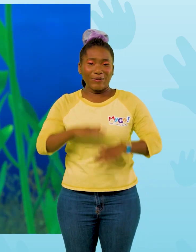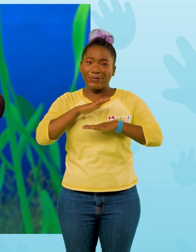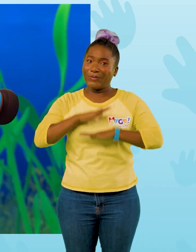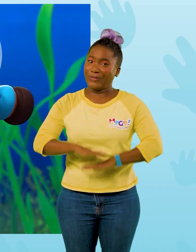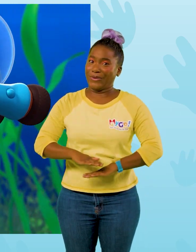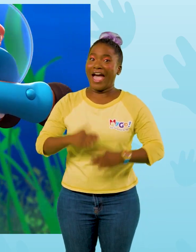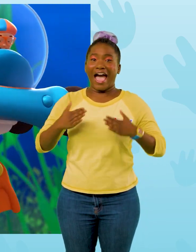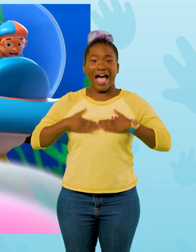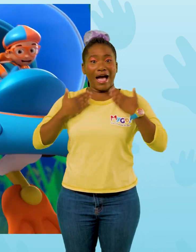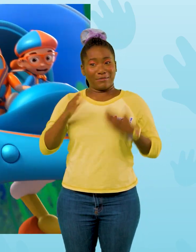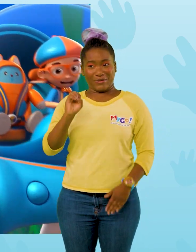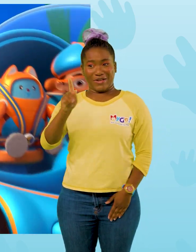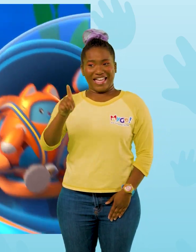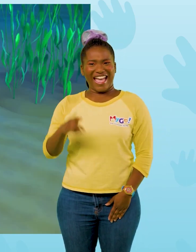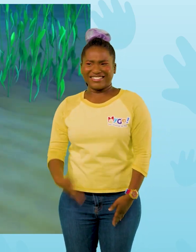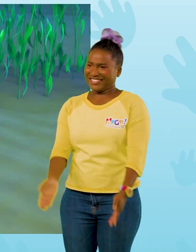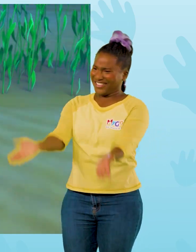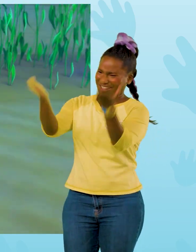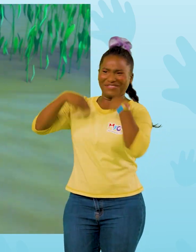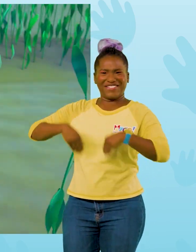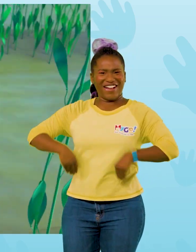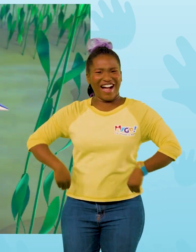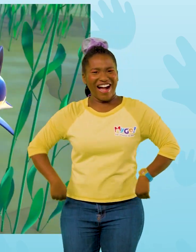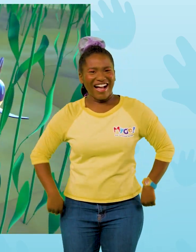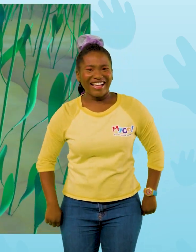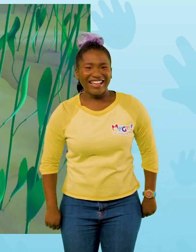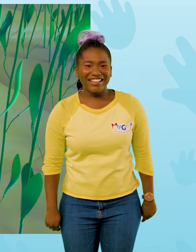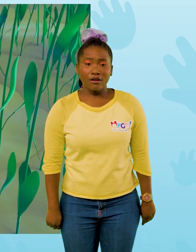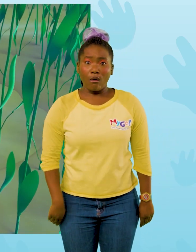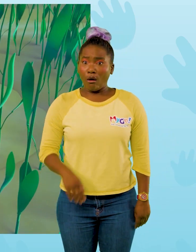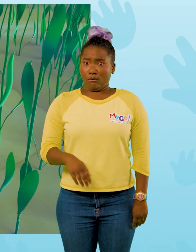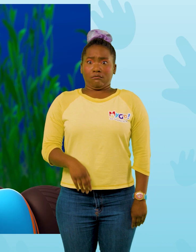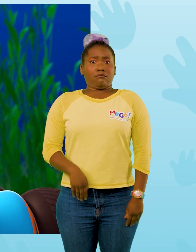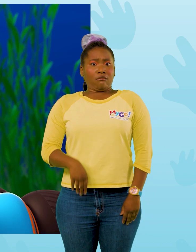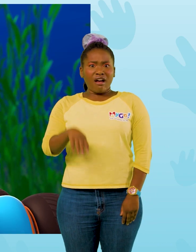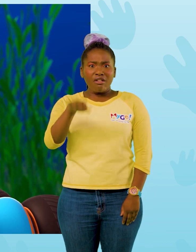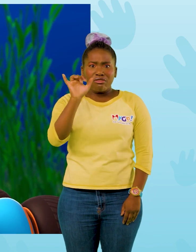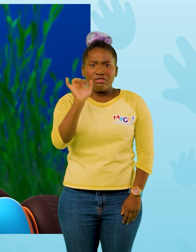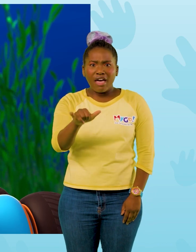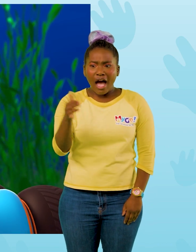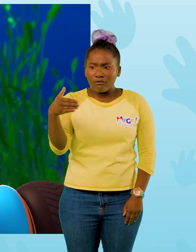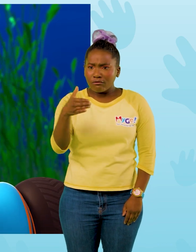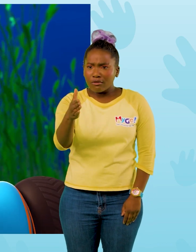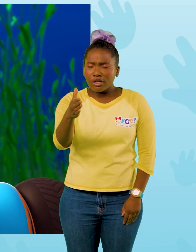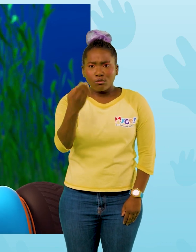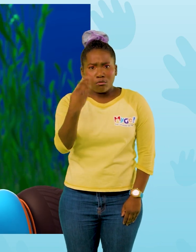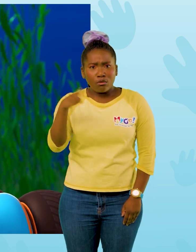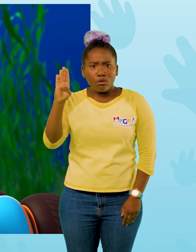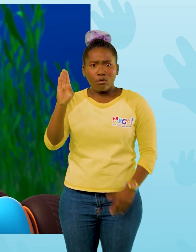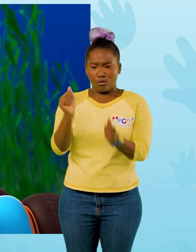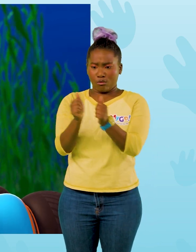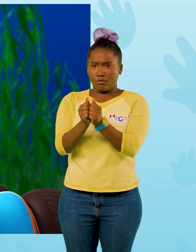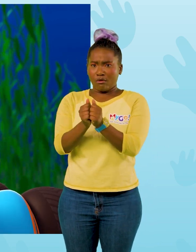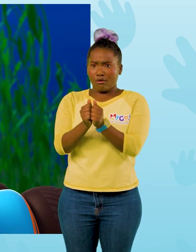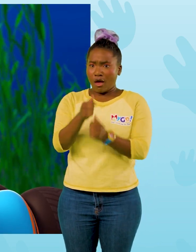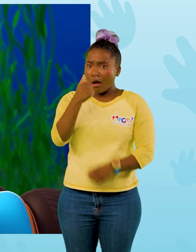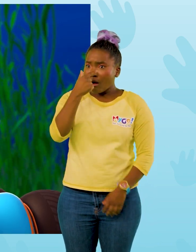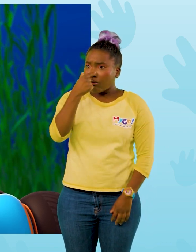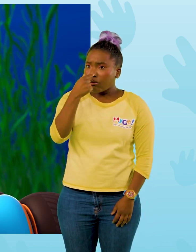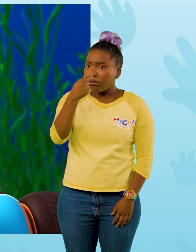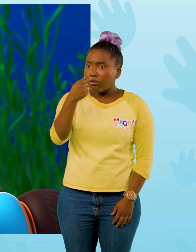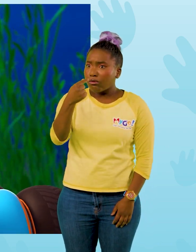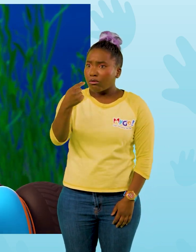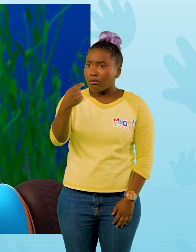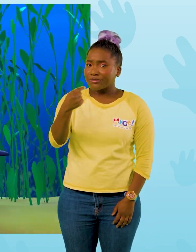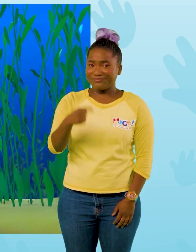Oh good, glad you're okay. Let's move on. Whoa! That fish is blue and has a